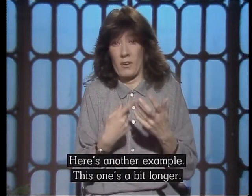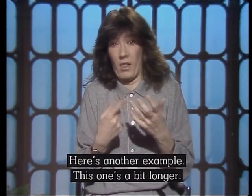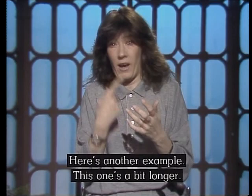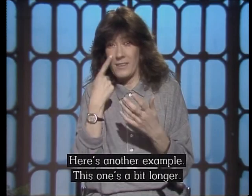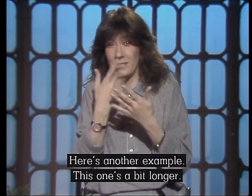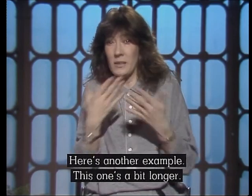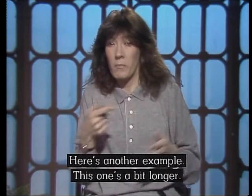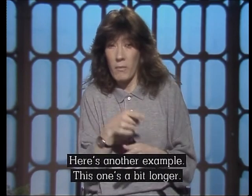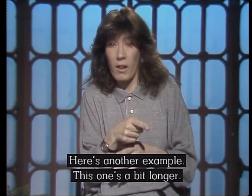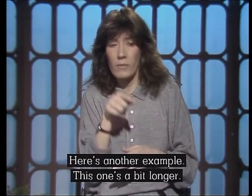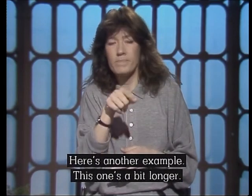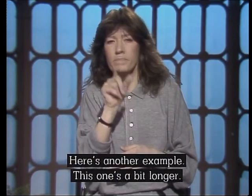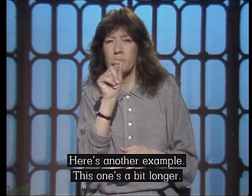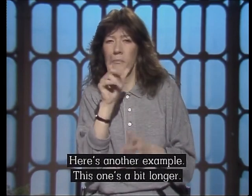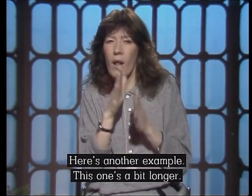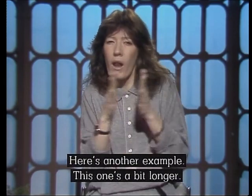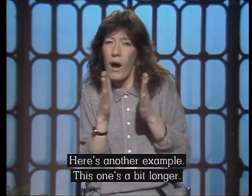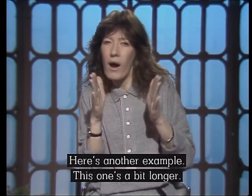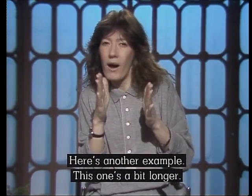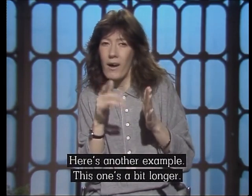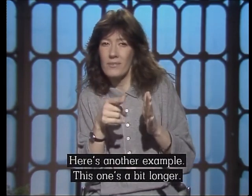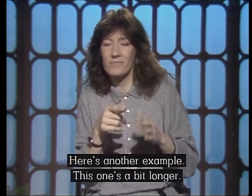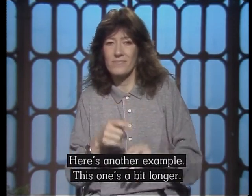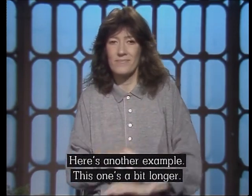Here's another example. This one's a bit longer.